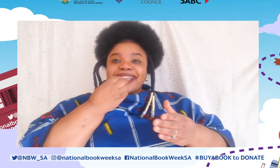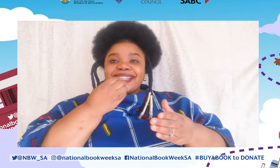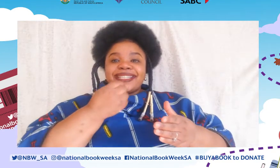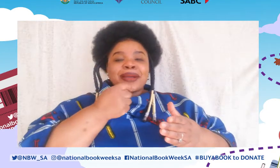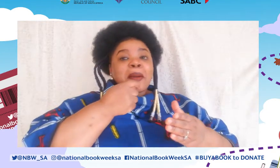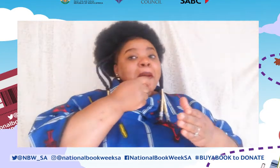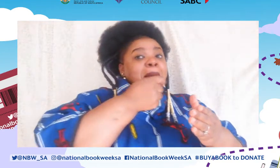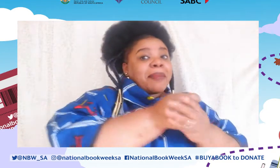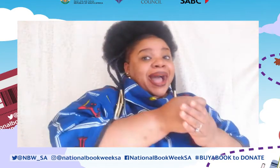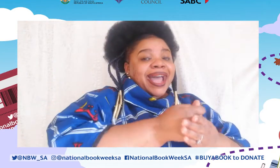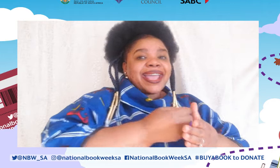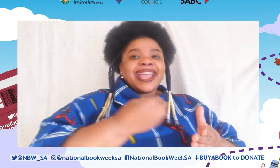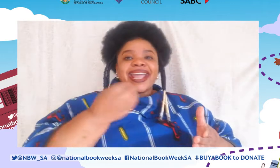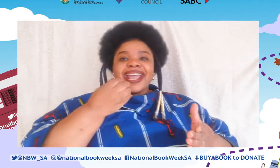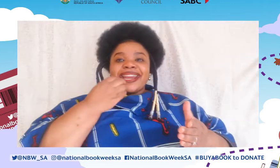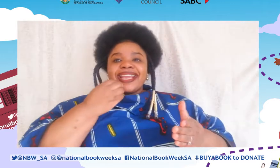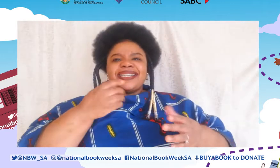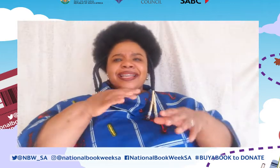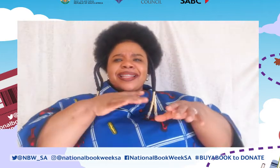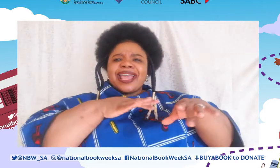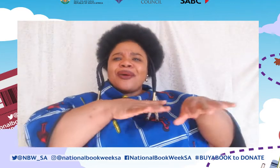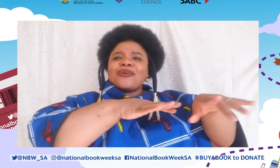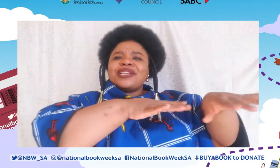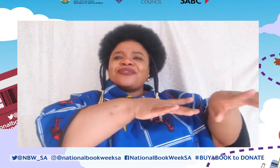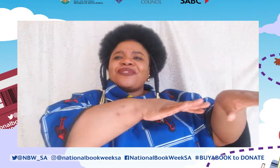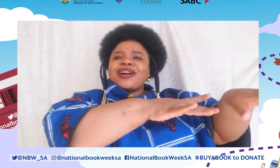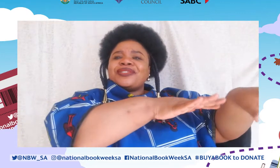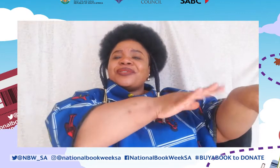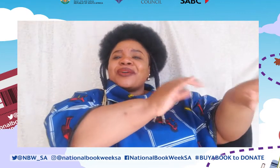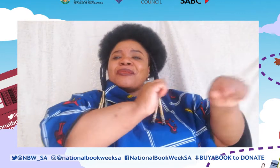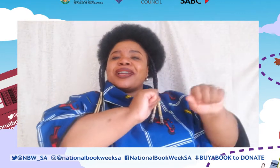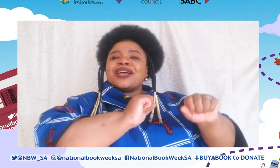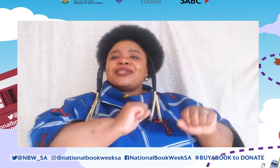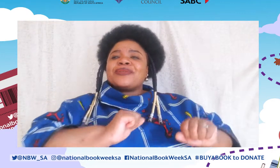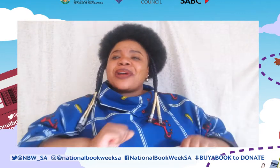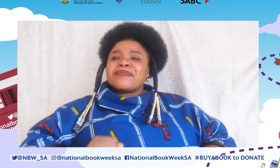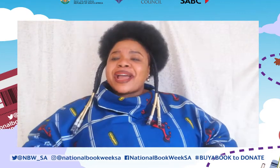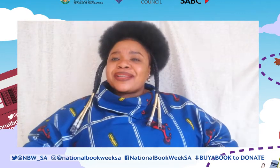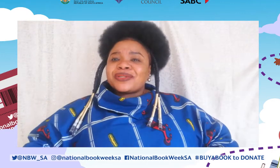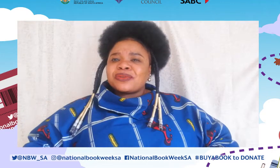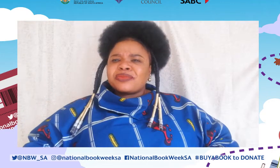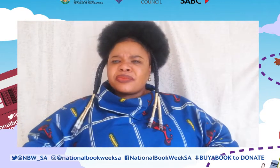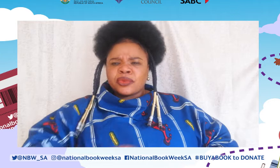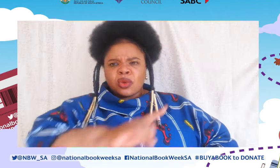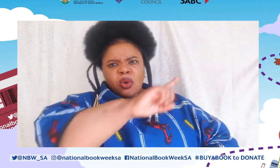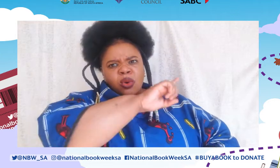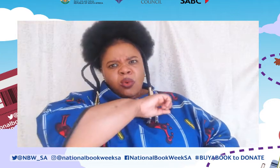and eat, buy and eat. They always flocked to the woman to go and buy the